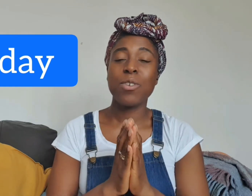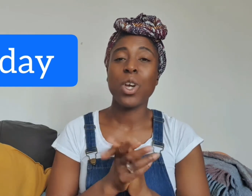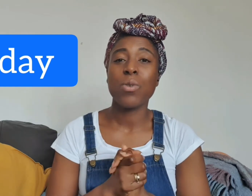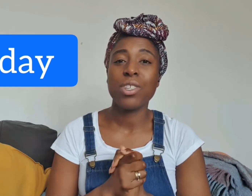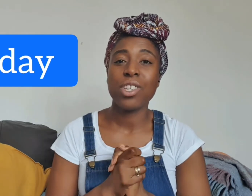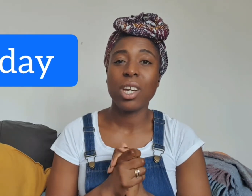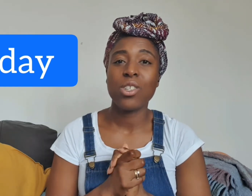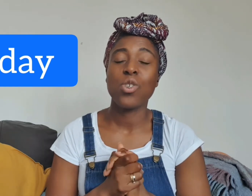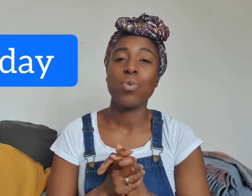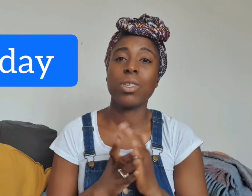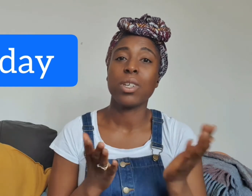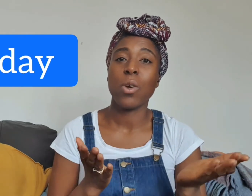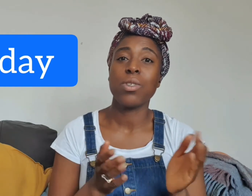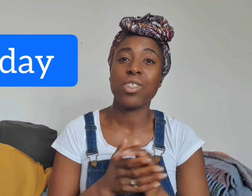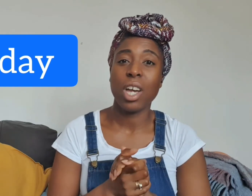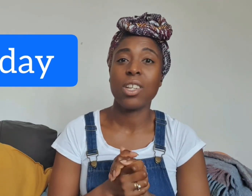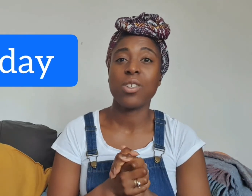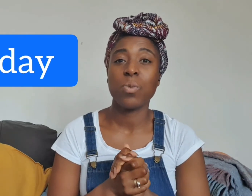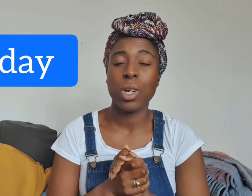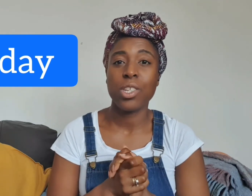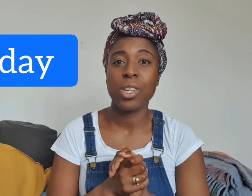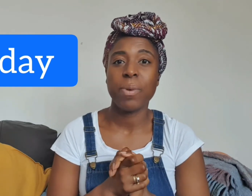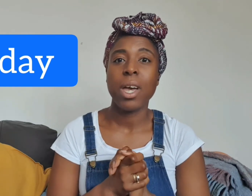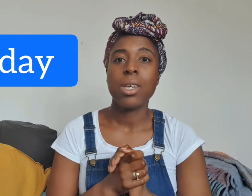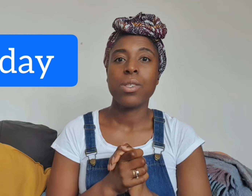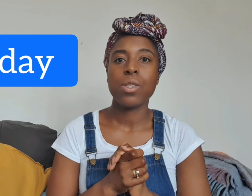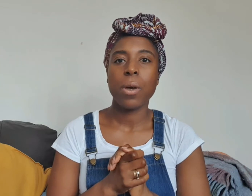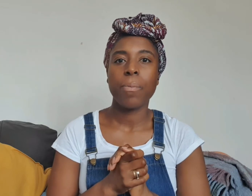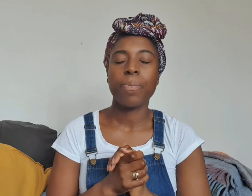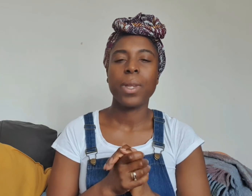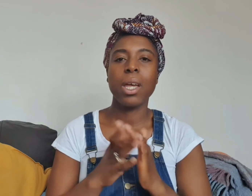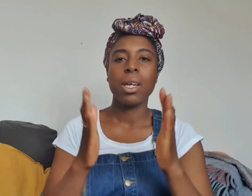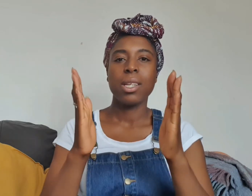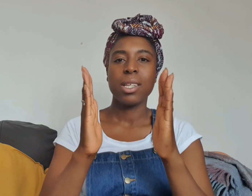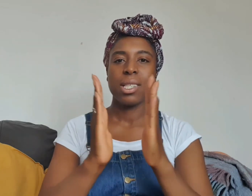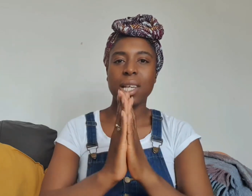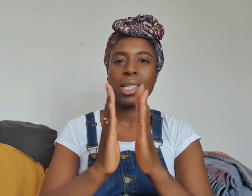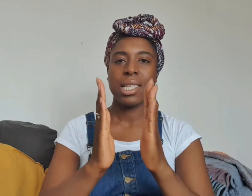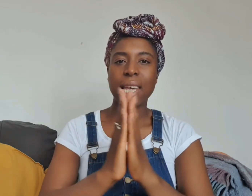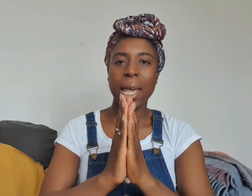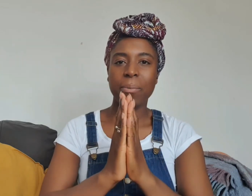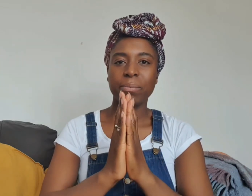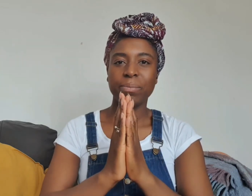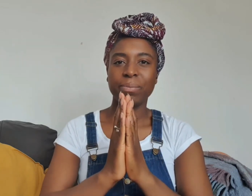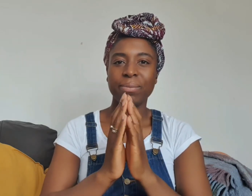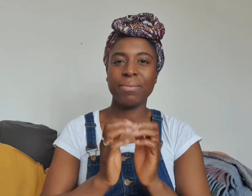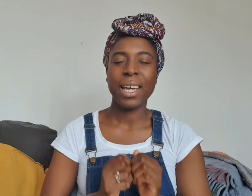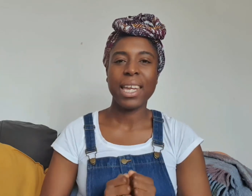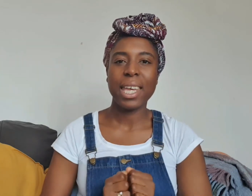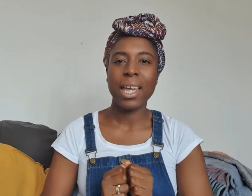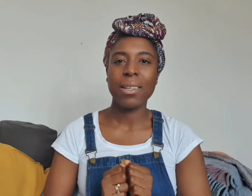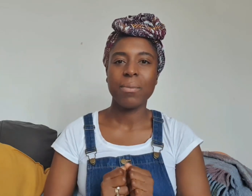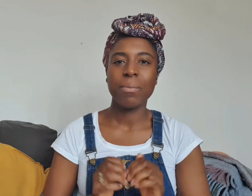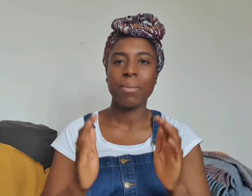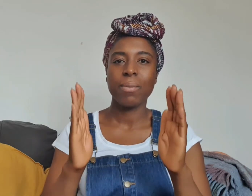go to church, you would go to church and worship. So, Sunday. And again.